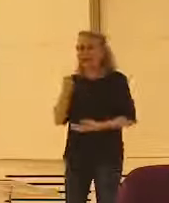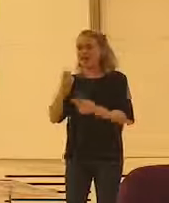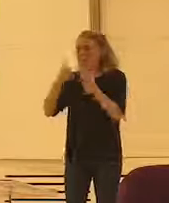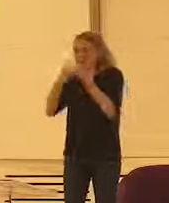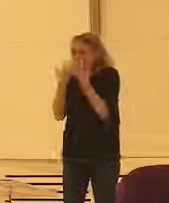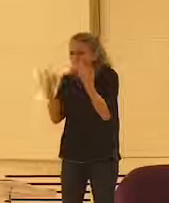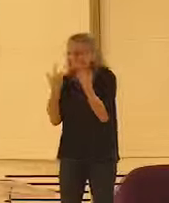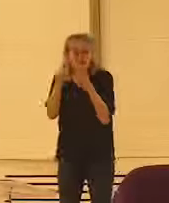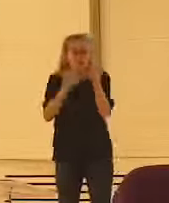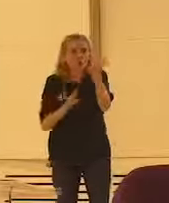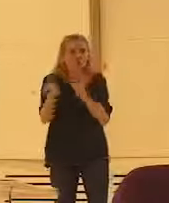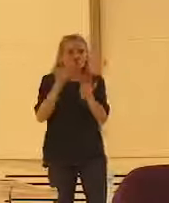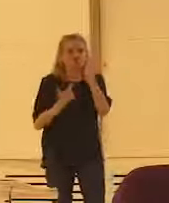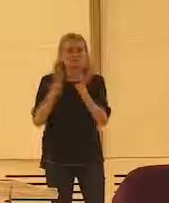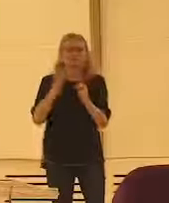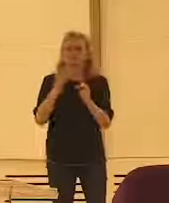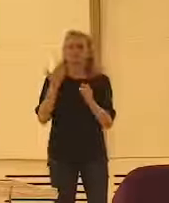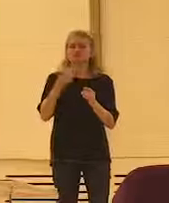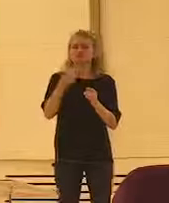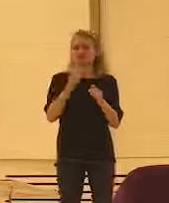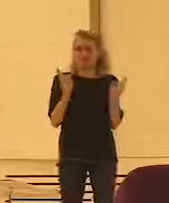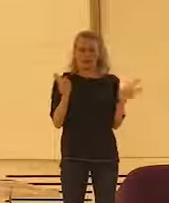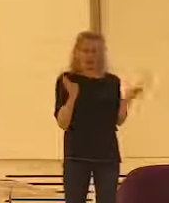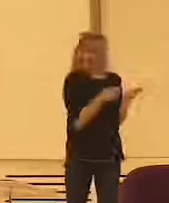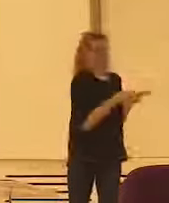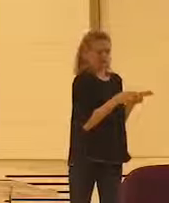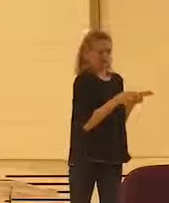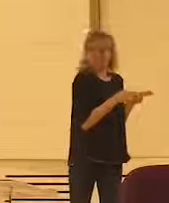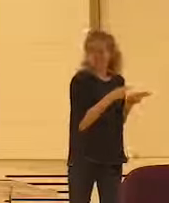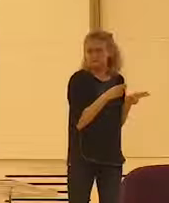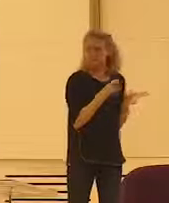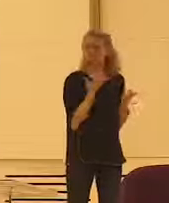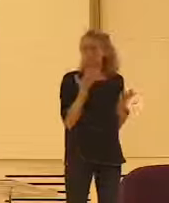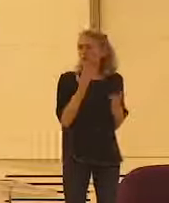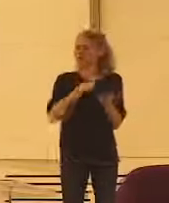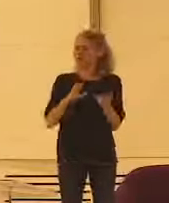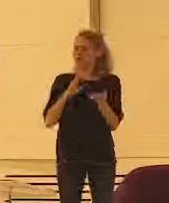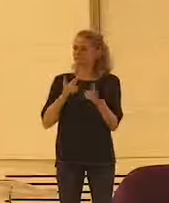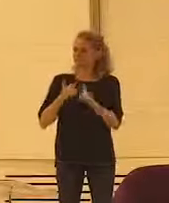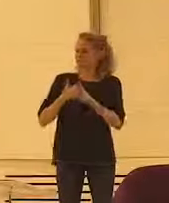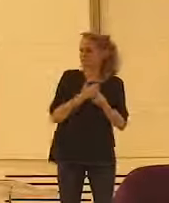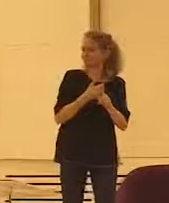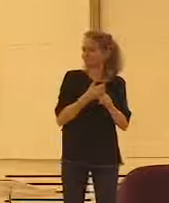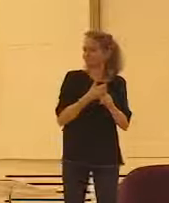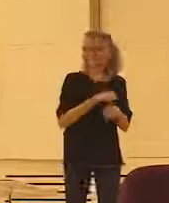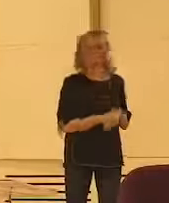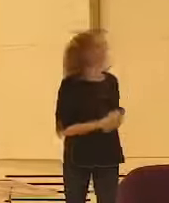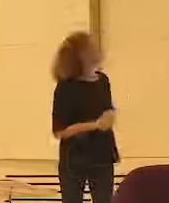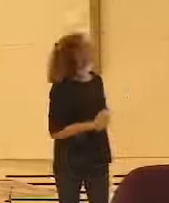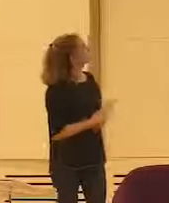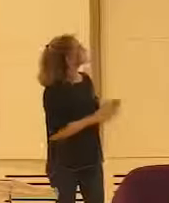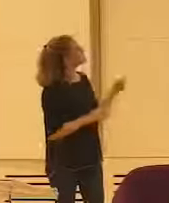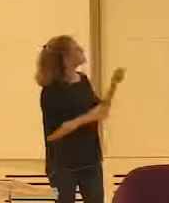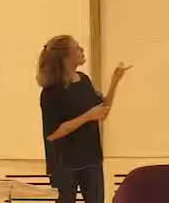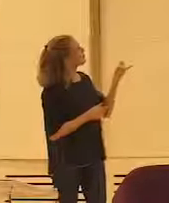signing. There's lots of options that should be offered rather than this limited medical option. There should be support given to